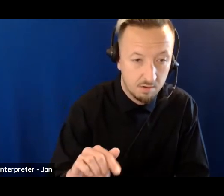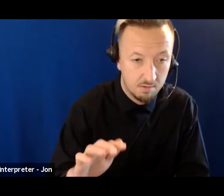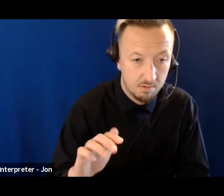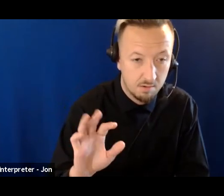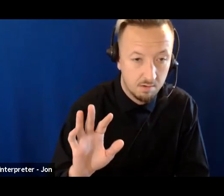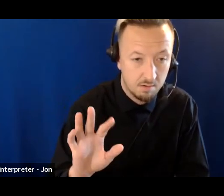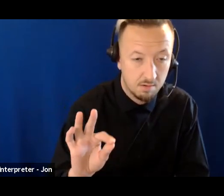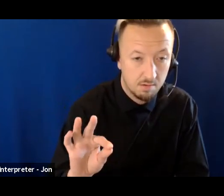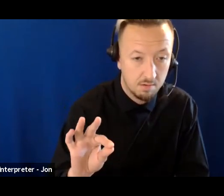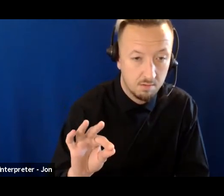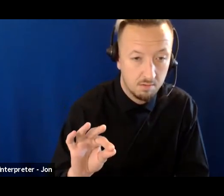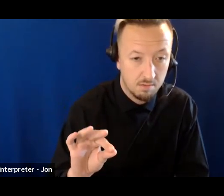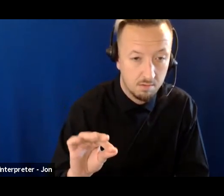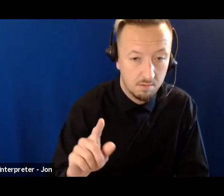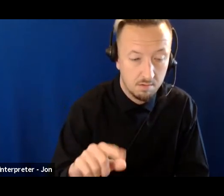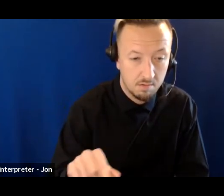interpreter?